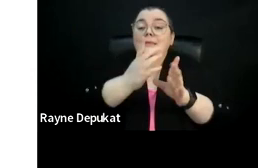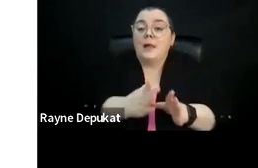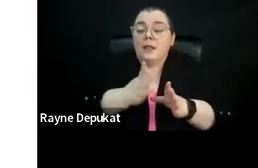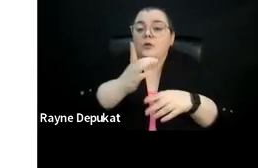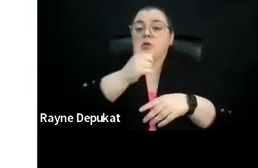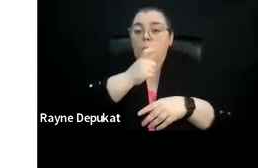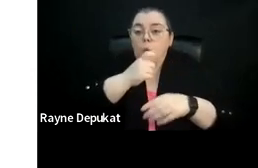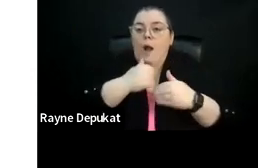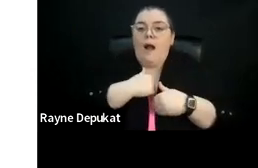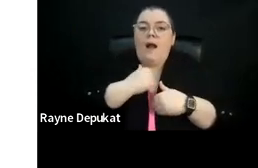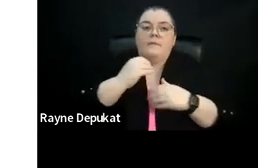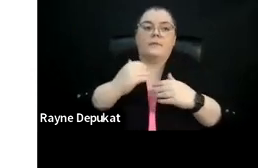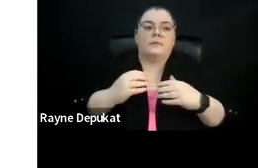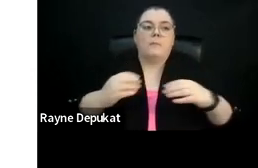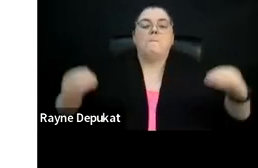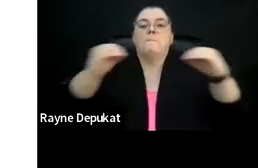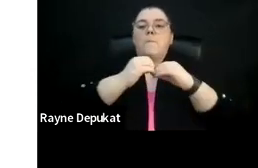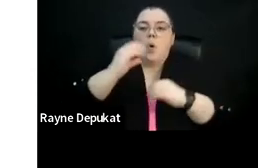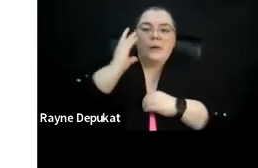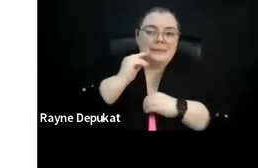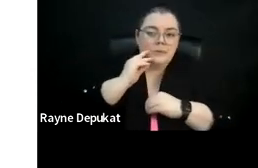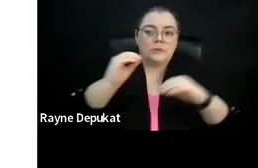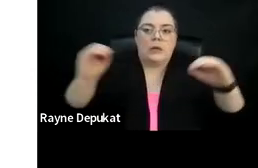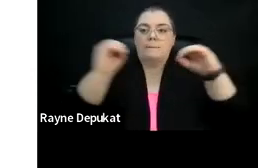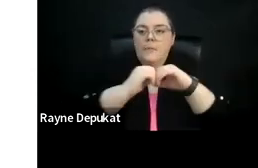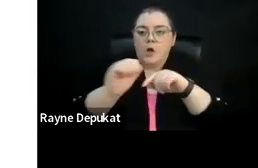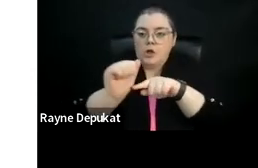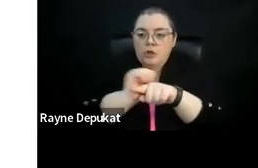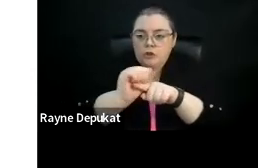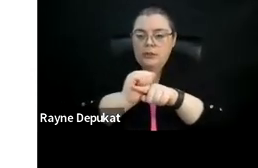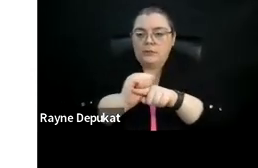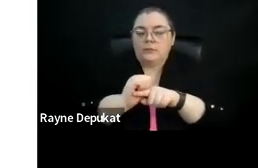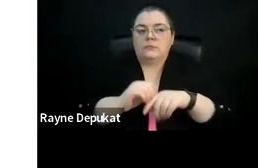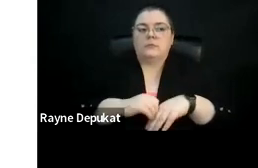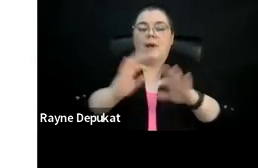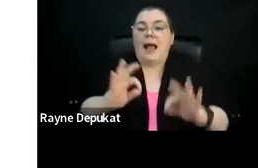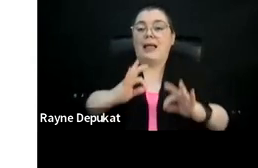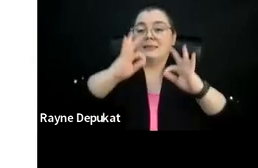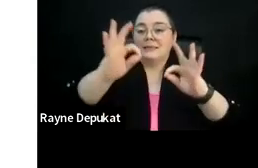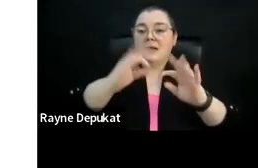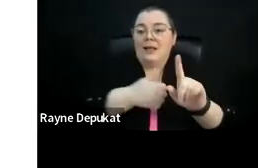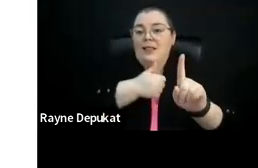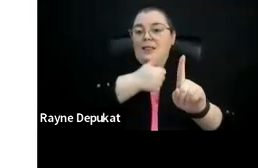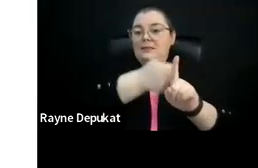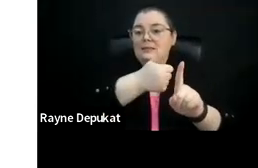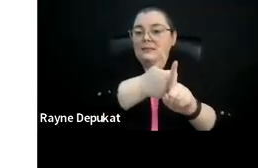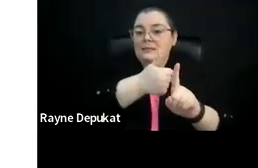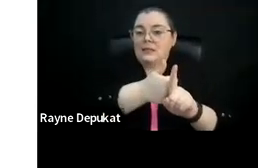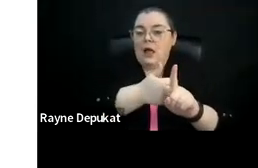the system. And the referral specialist who has the most experience or is the most professionally trained and